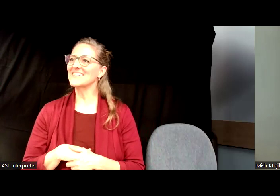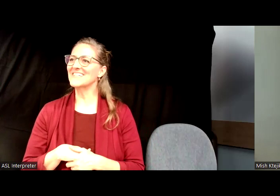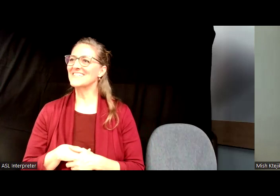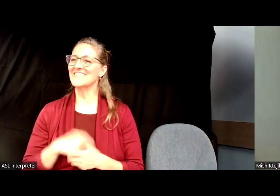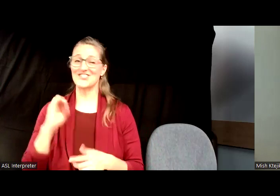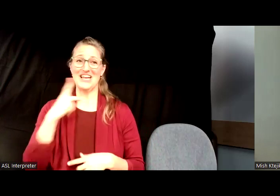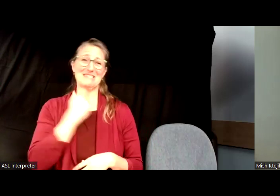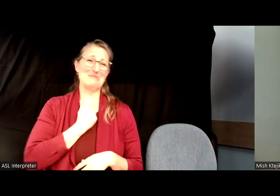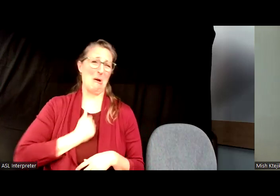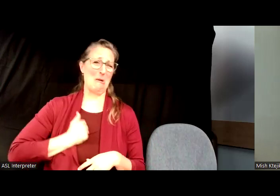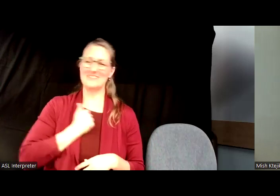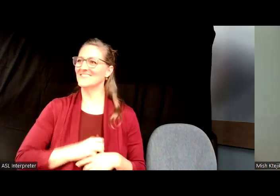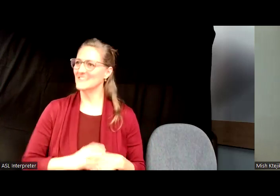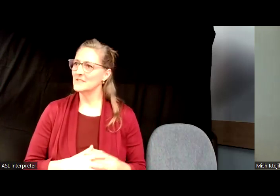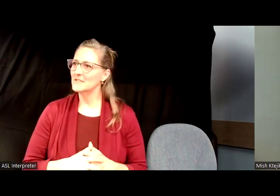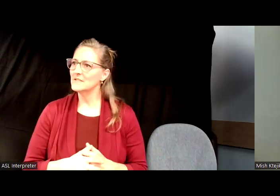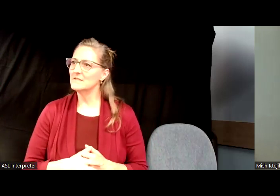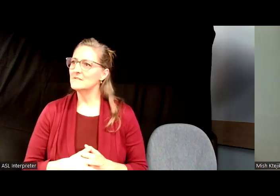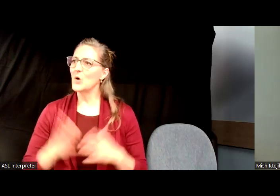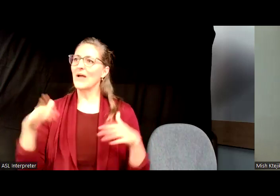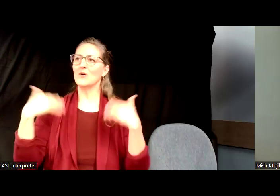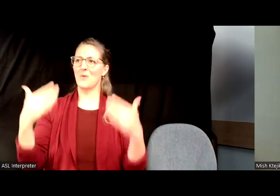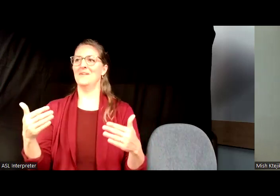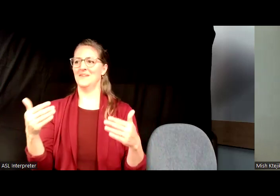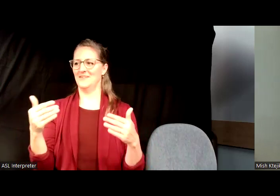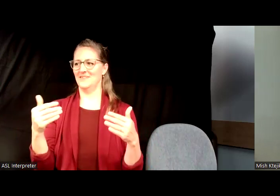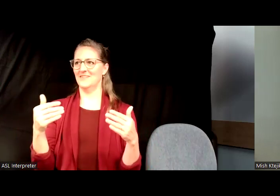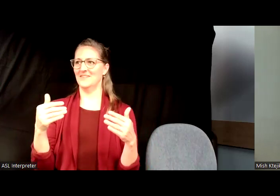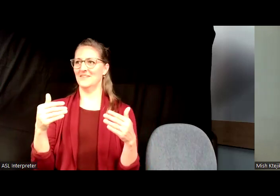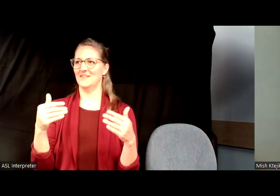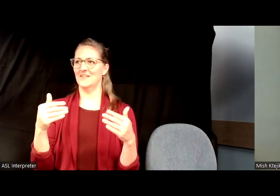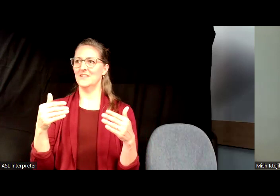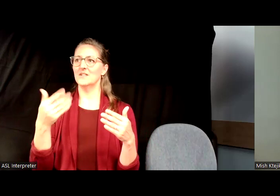Okay, I'm so sorry. All right,